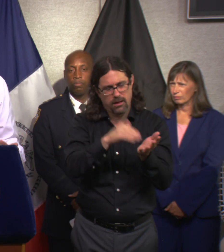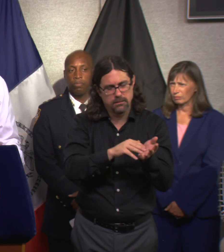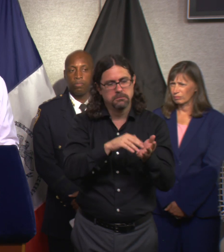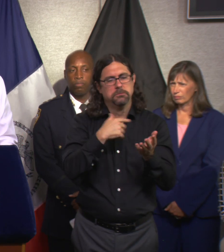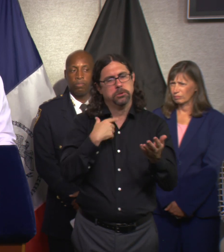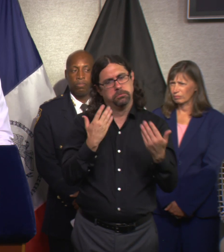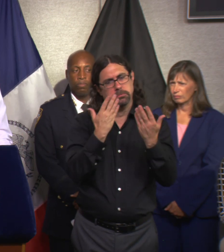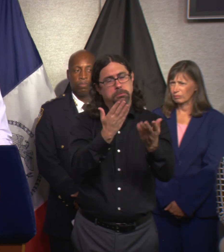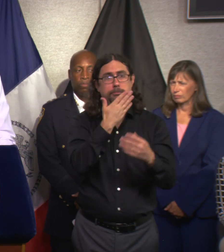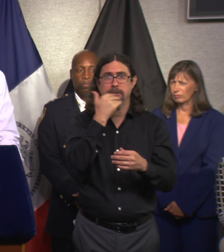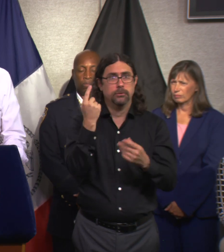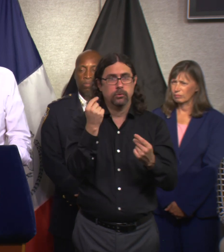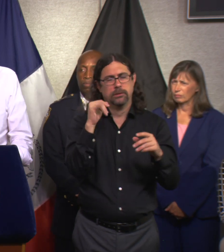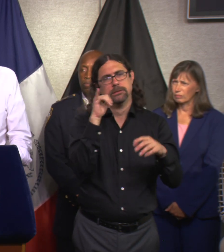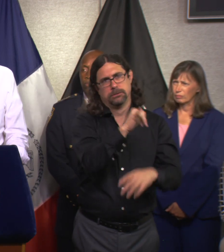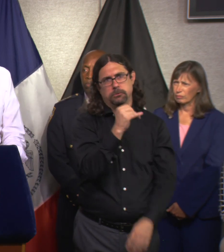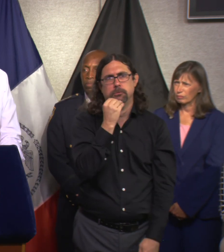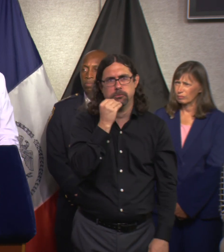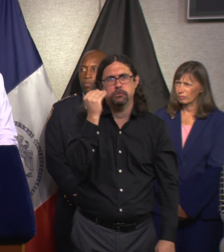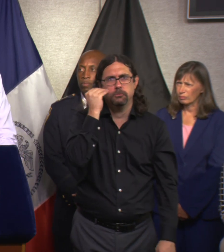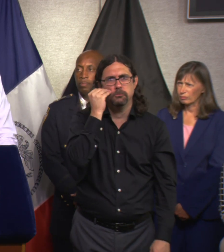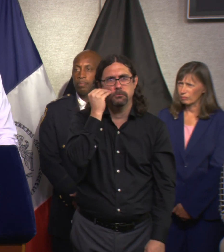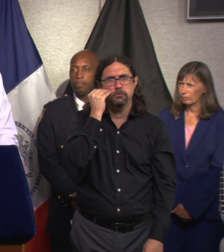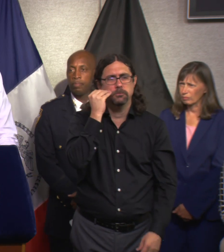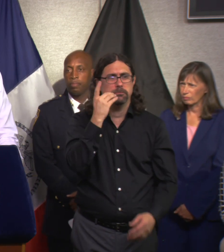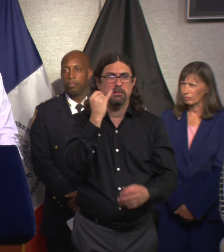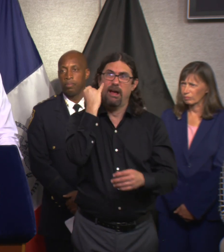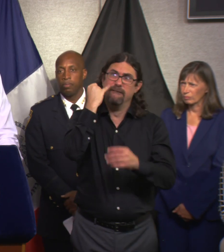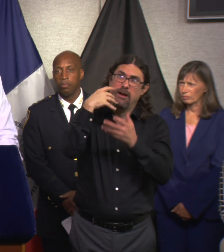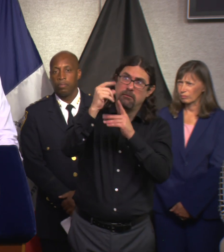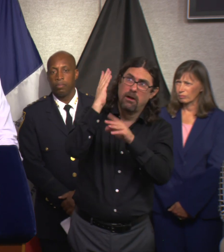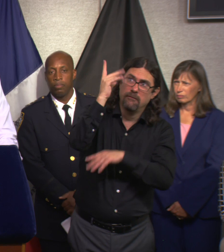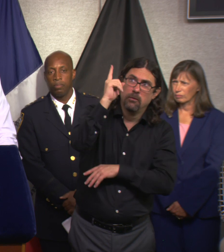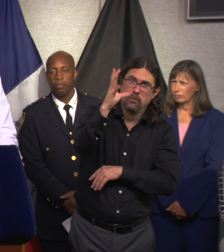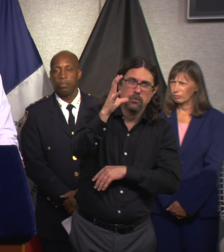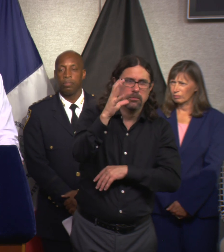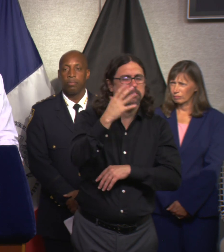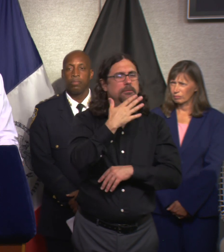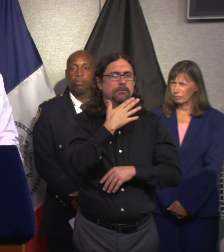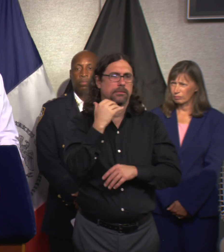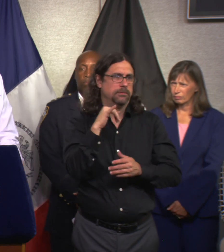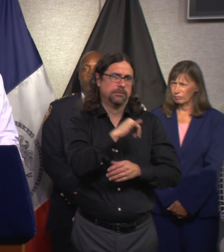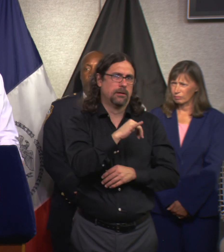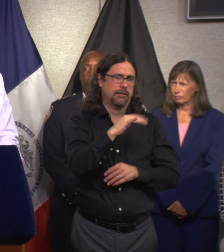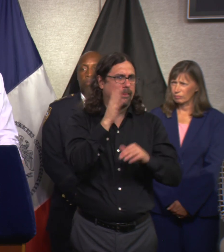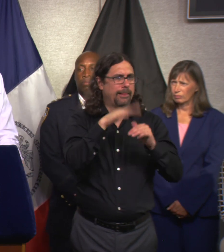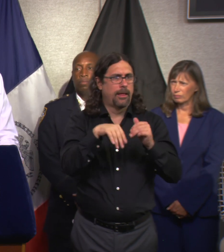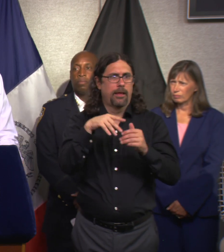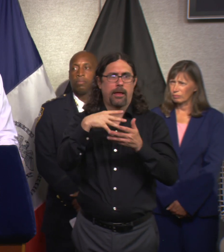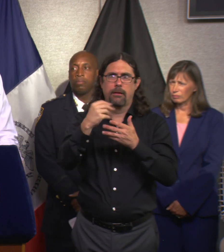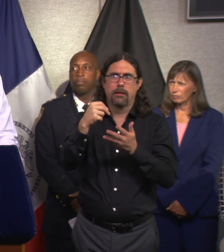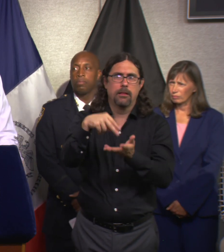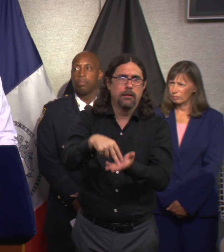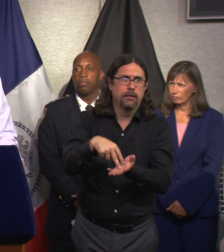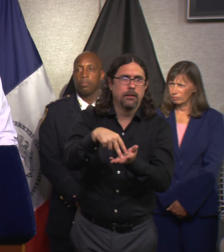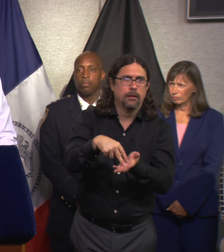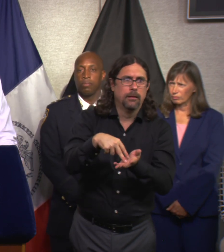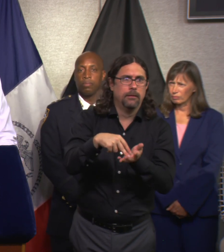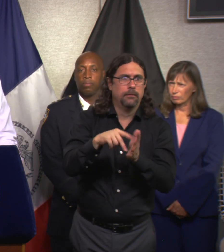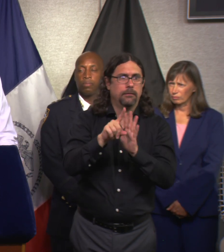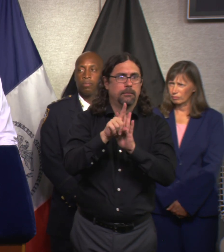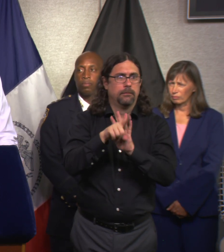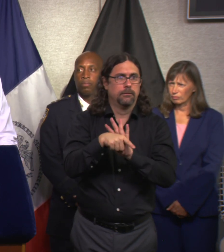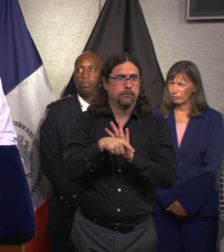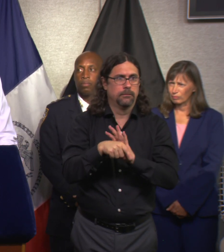usual. So if you're going to, normally you would go down the subway and you wouldn't think of standing there for 15 minutes or 20 minutes. It's going to feel